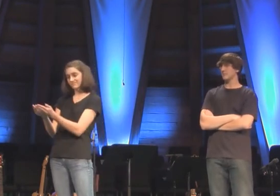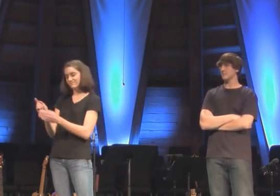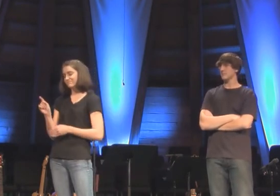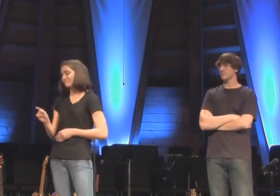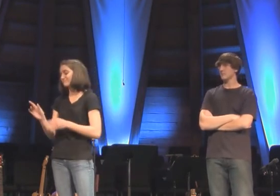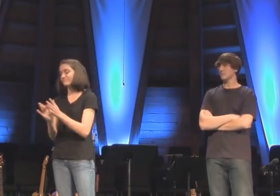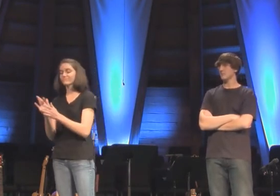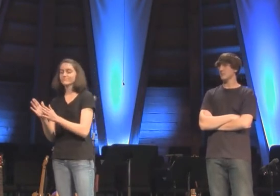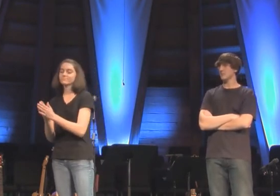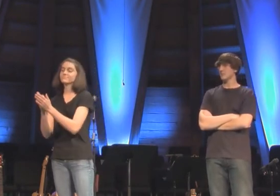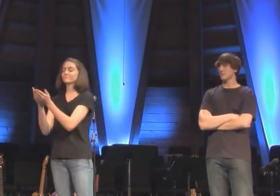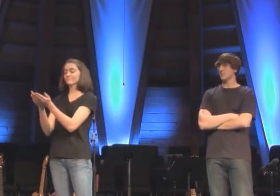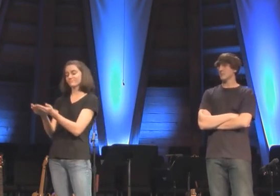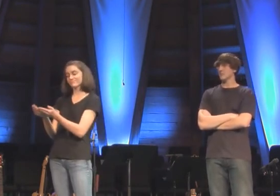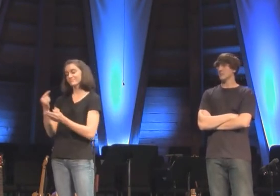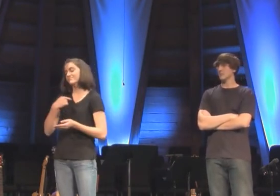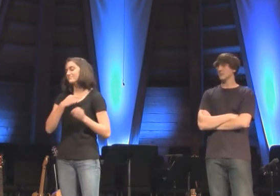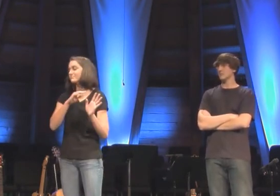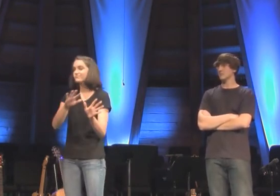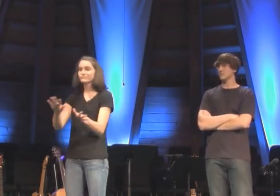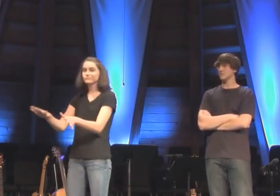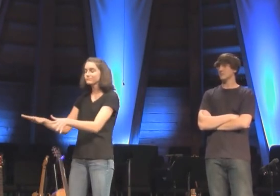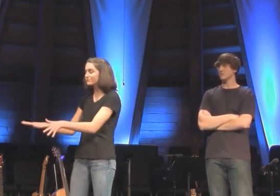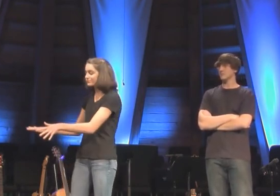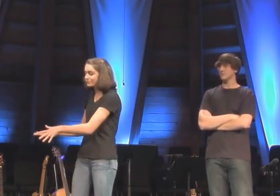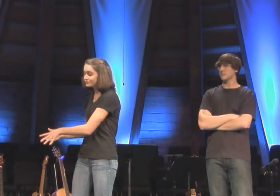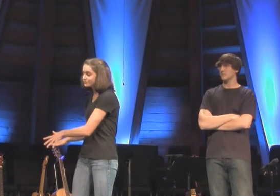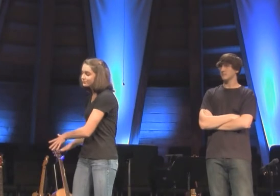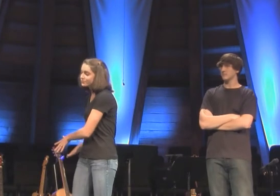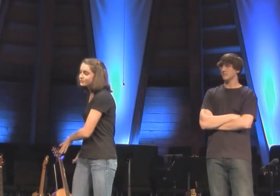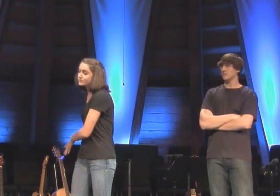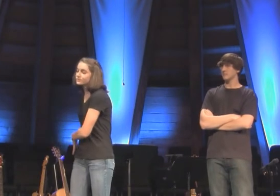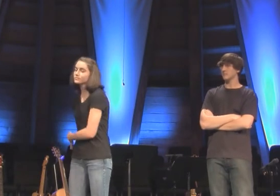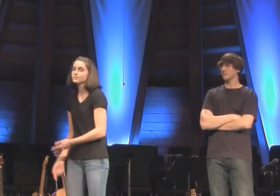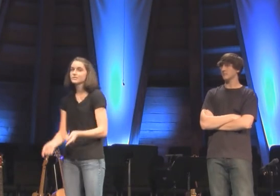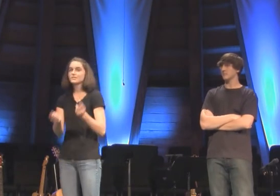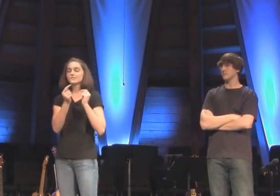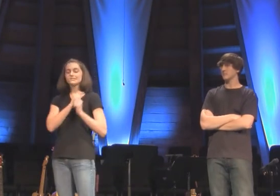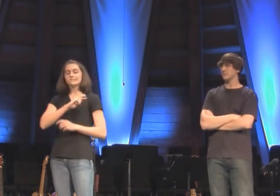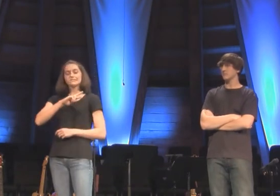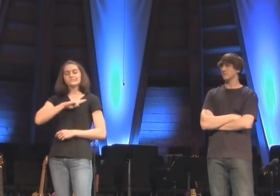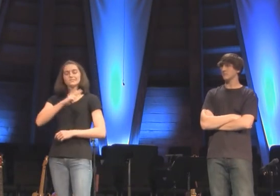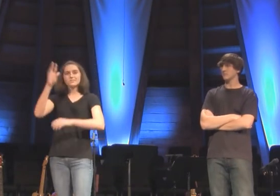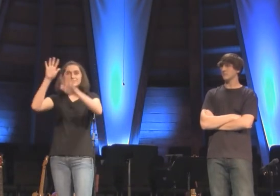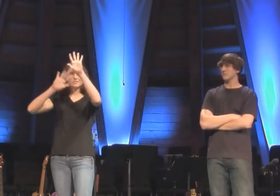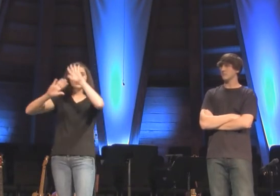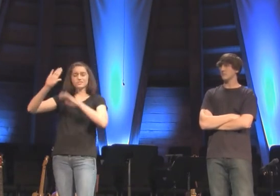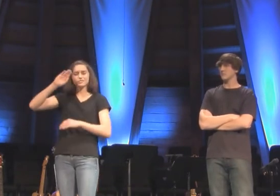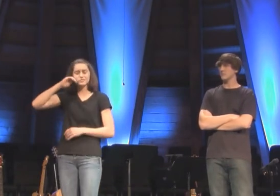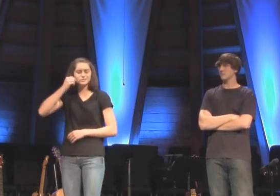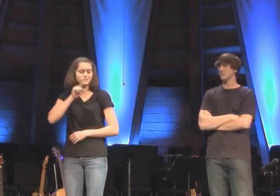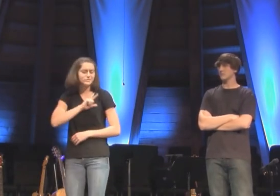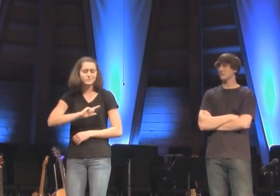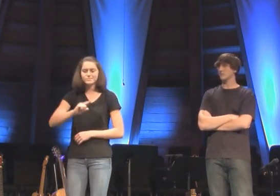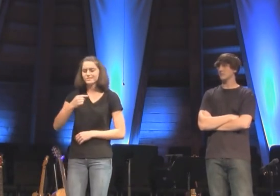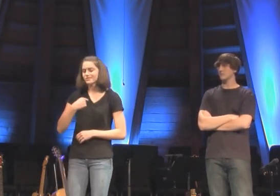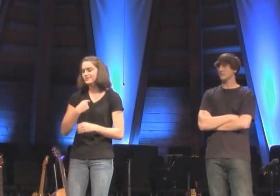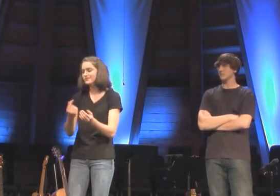That's not a new book, that's a Bible, he said, and I've heard it all before I've tried religion, it's shame and guilt,